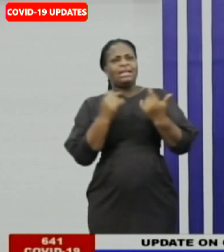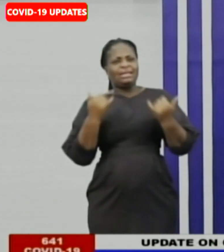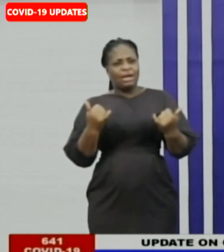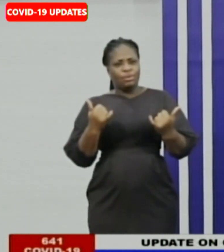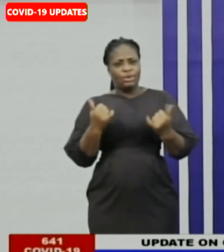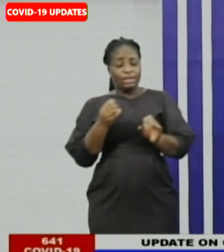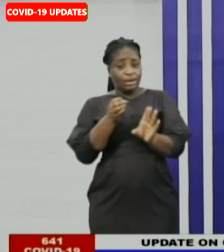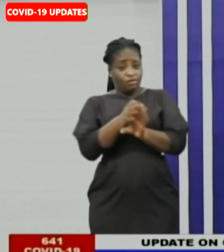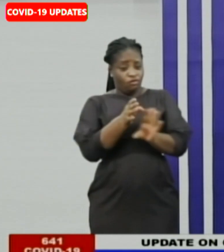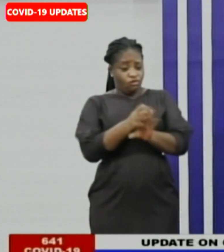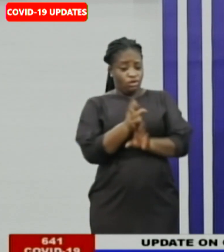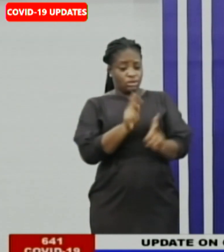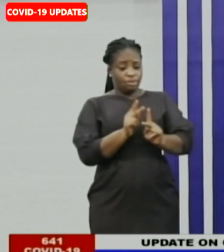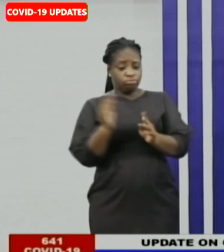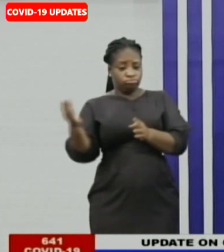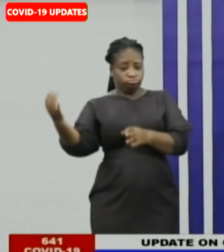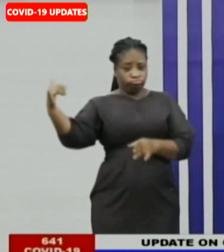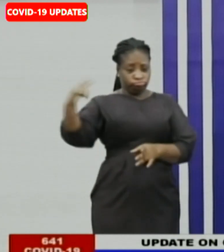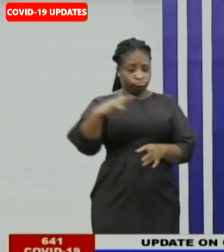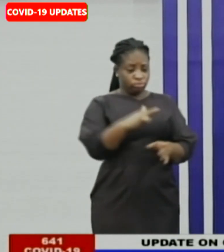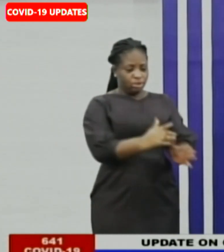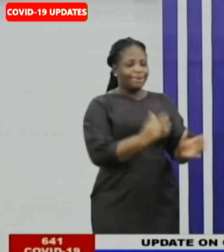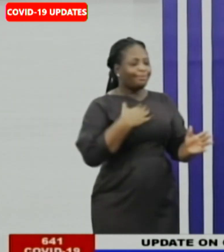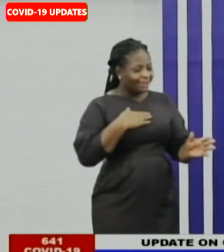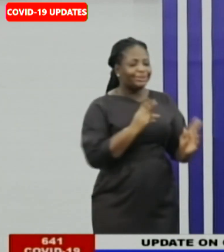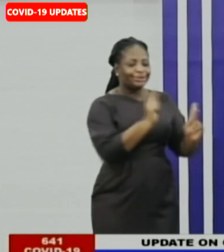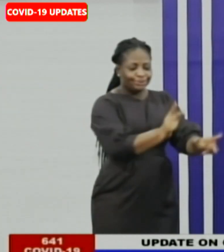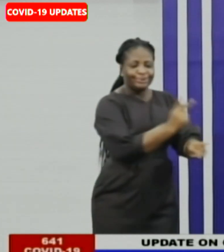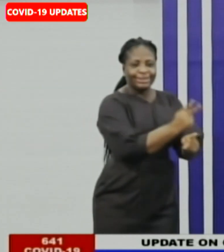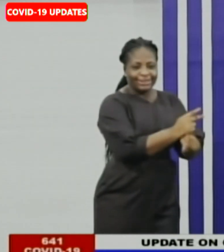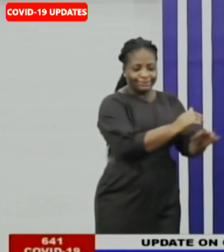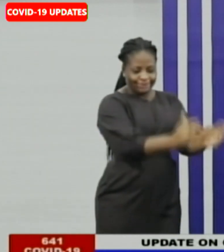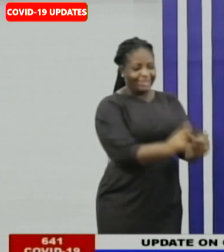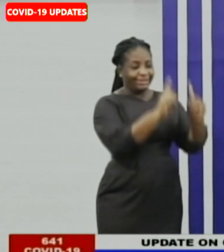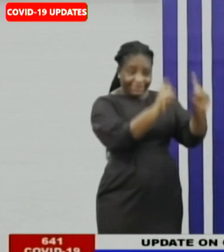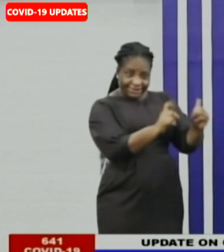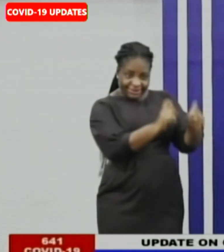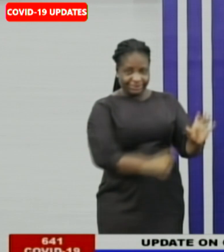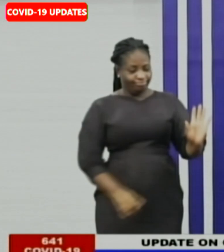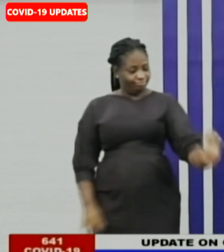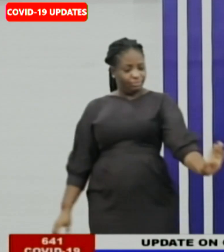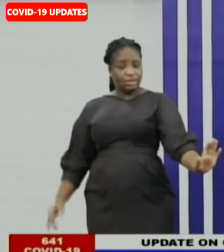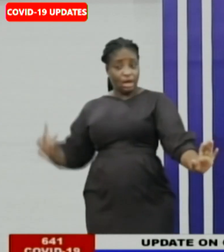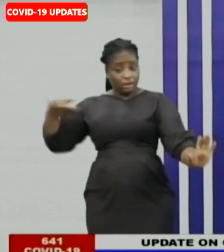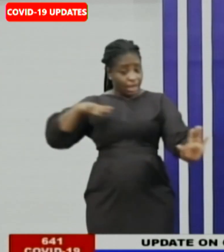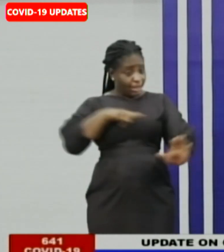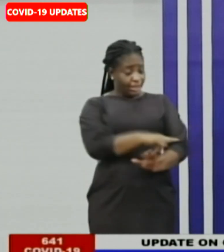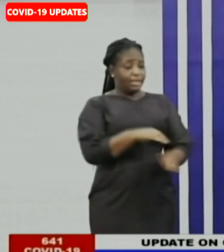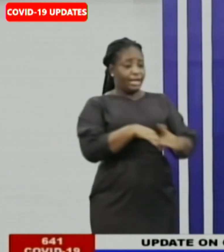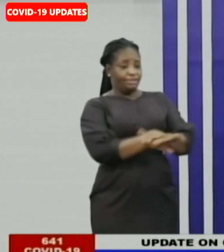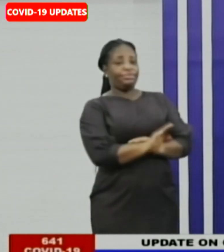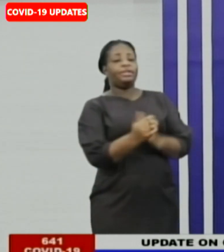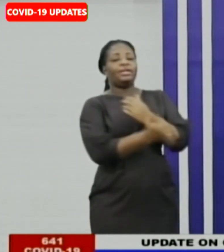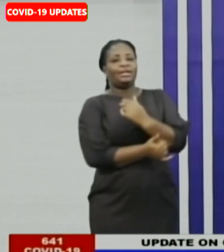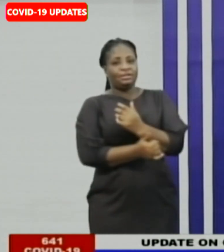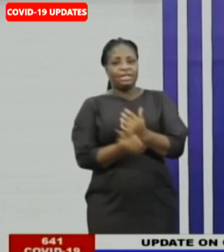quarantine, where the state decided that we'll mandatorily quarantine people and test them once they were entering the jurisdiction at a